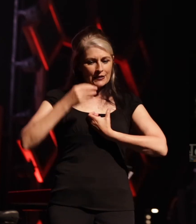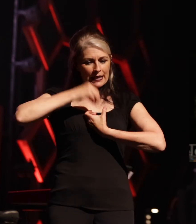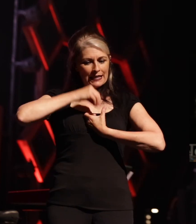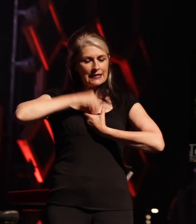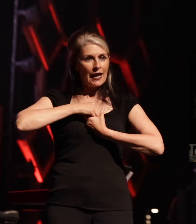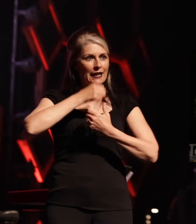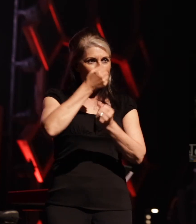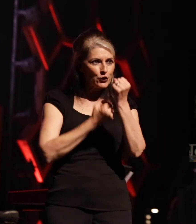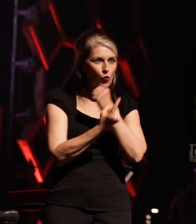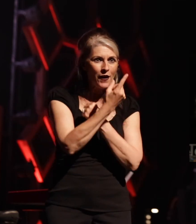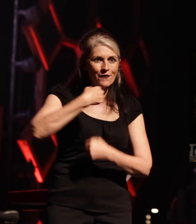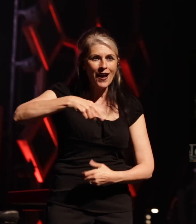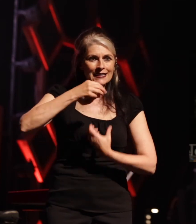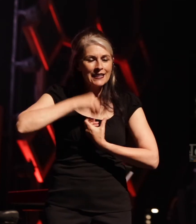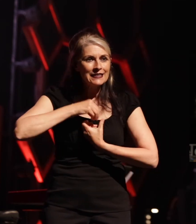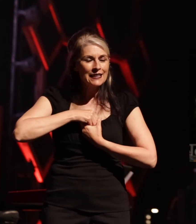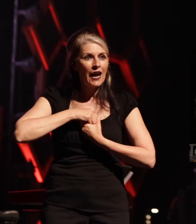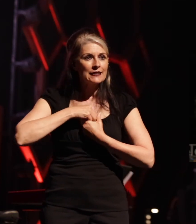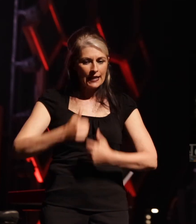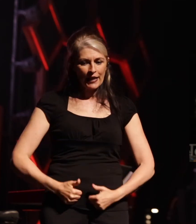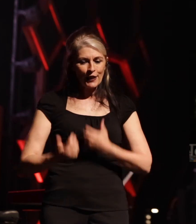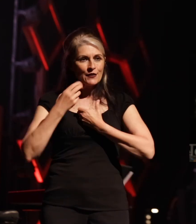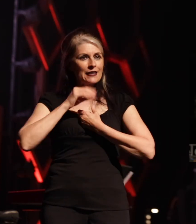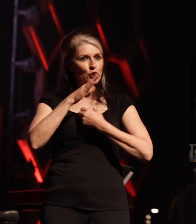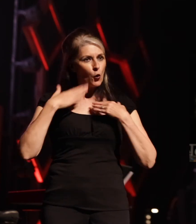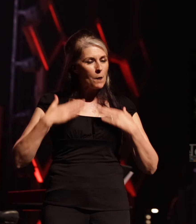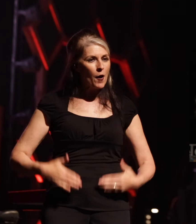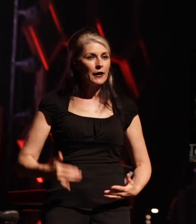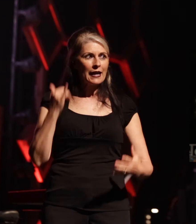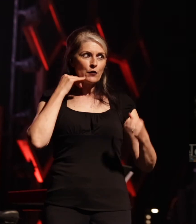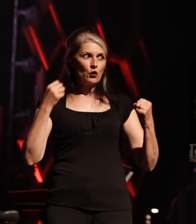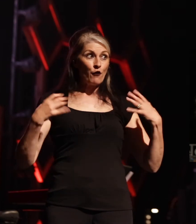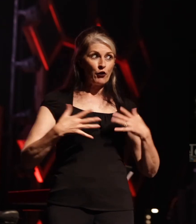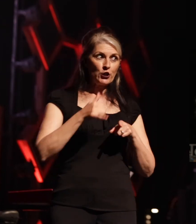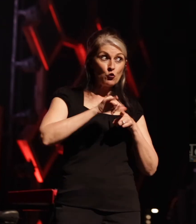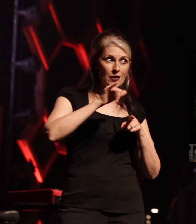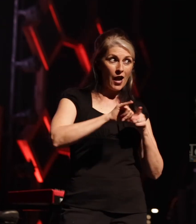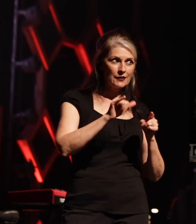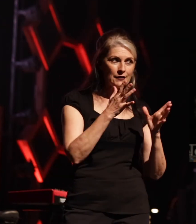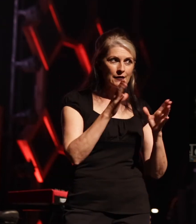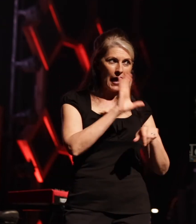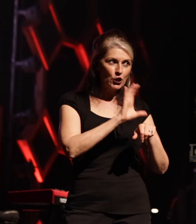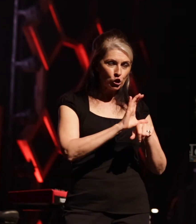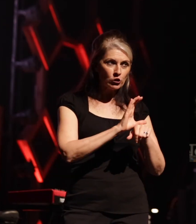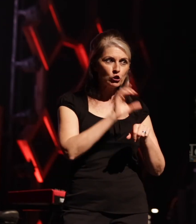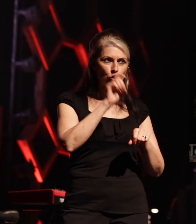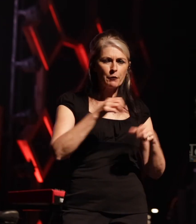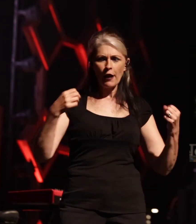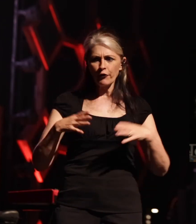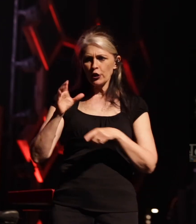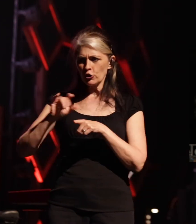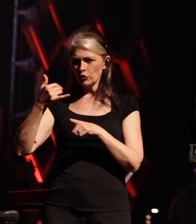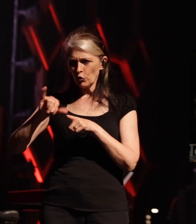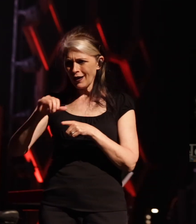resides in your body. So if you're afraid to cuss at church, you should be afraid to cuss anywhere, because God resides in you. And that's